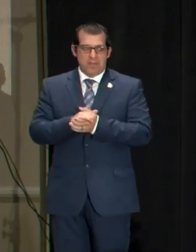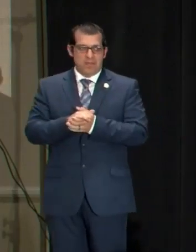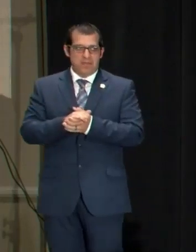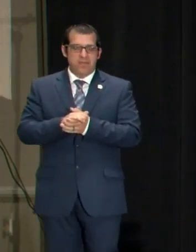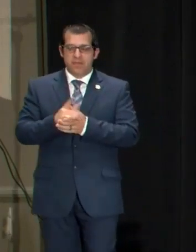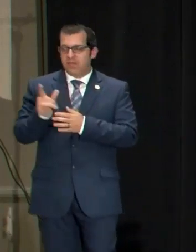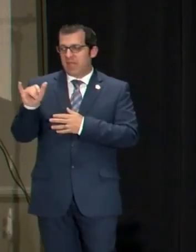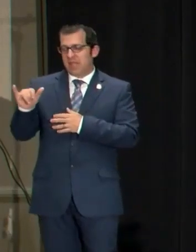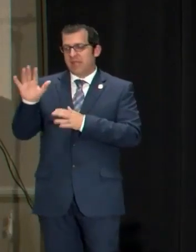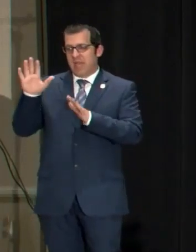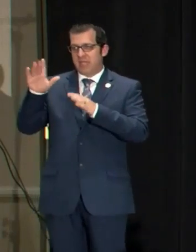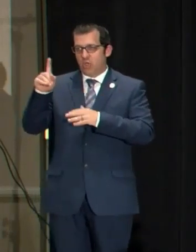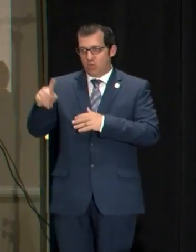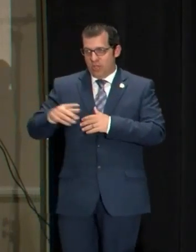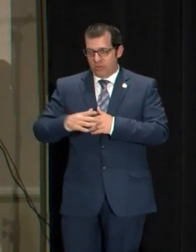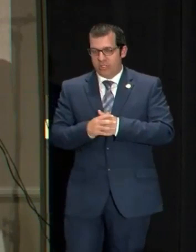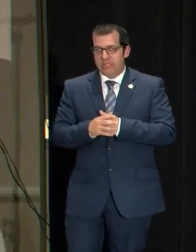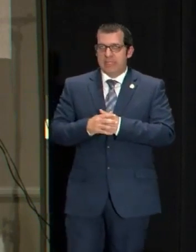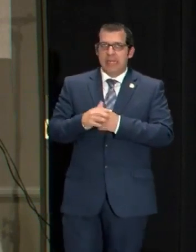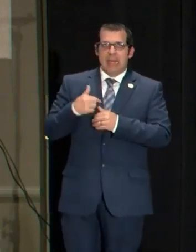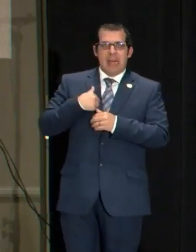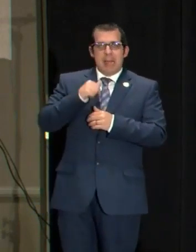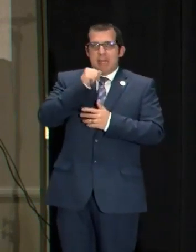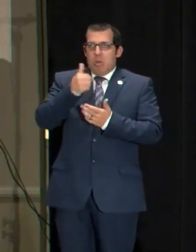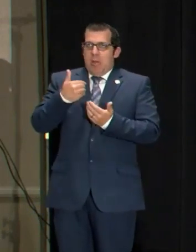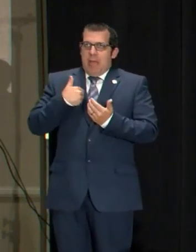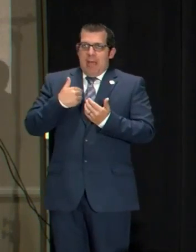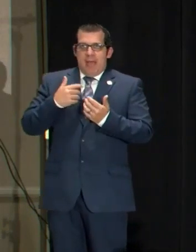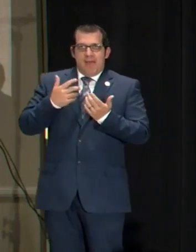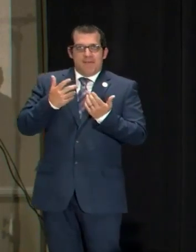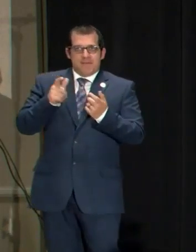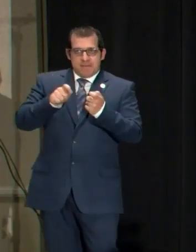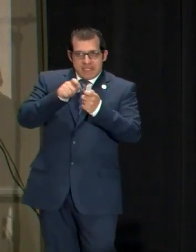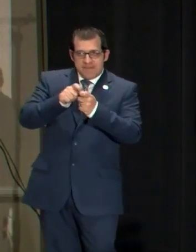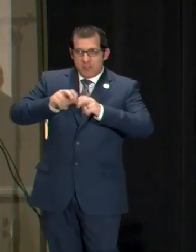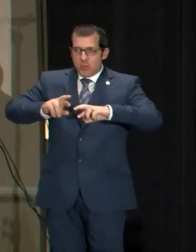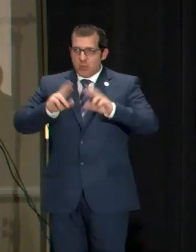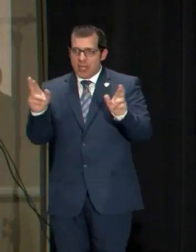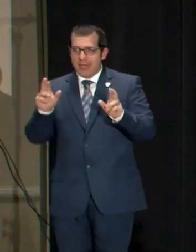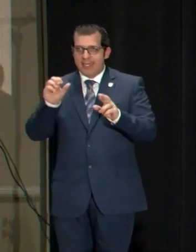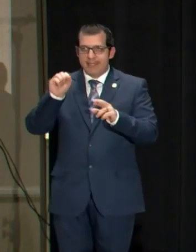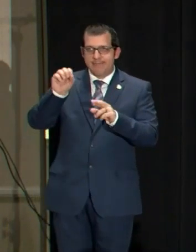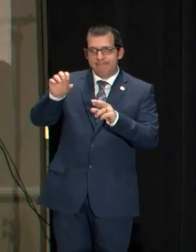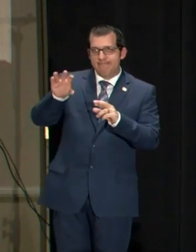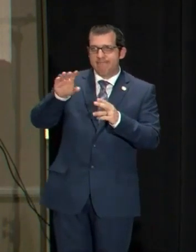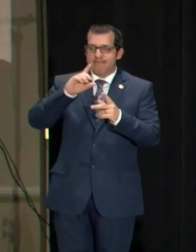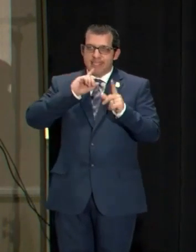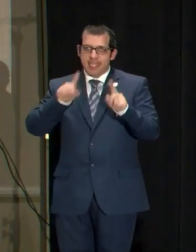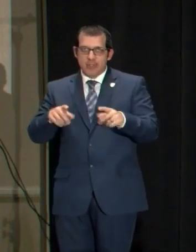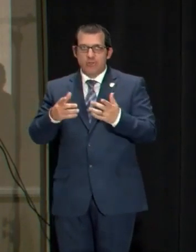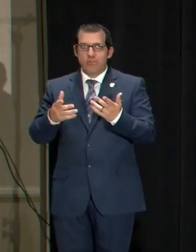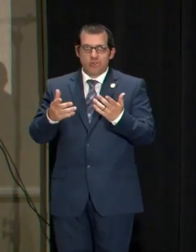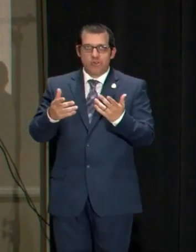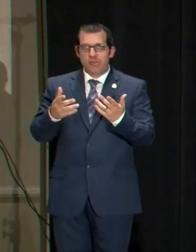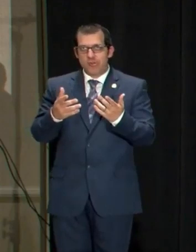That's an excellent question. I don't have a good, ready answer for that in that